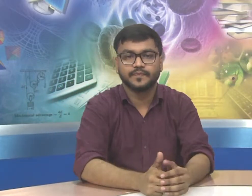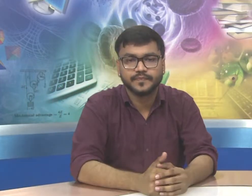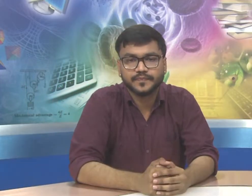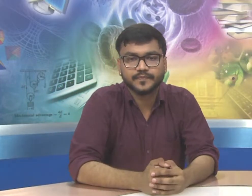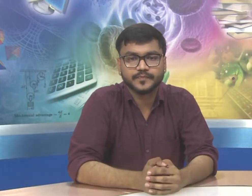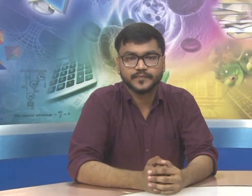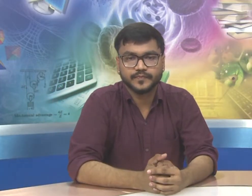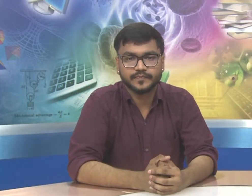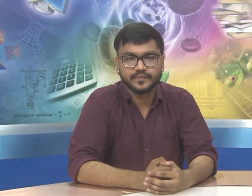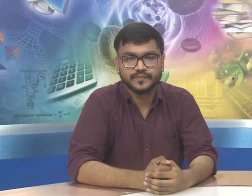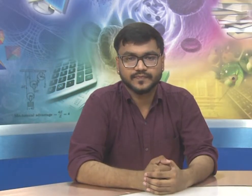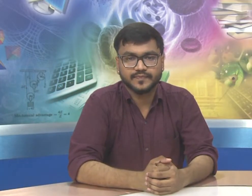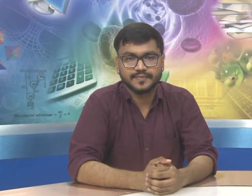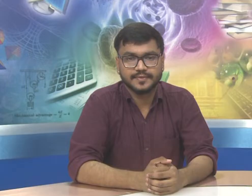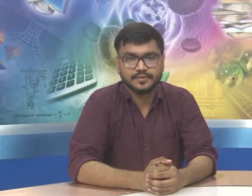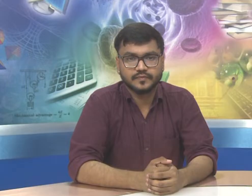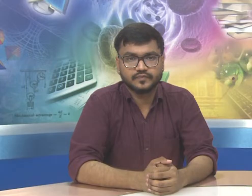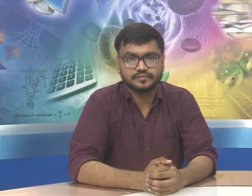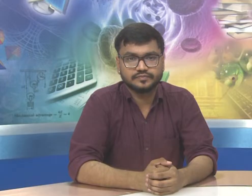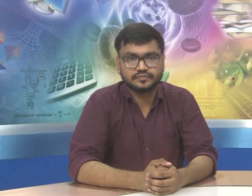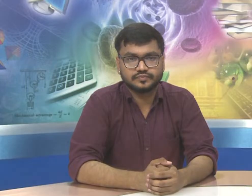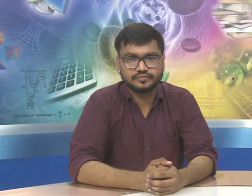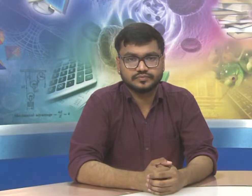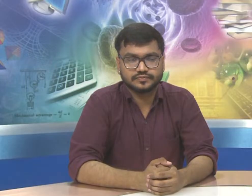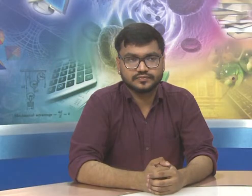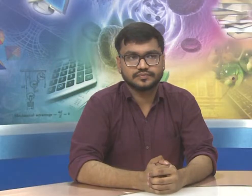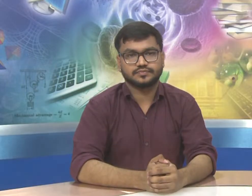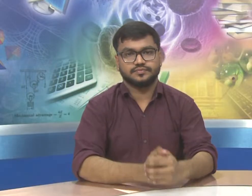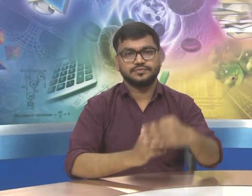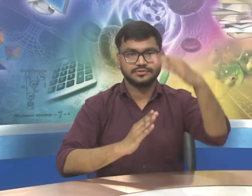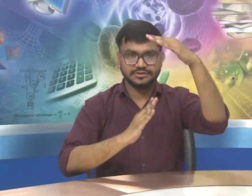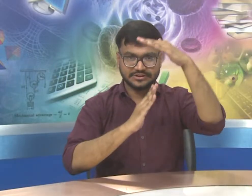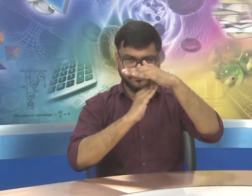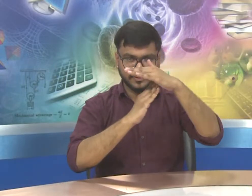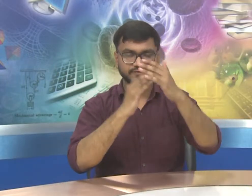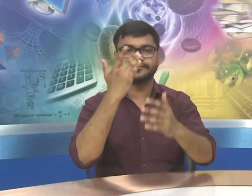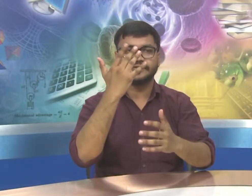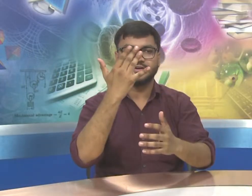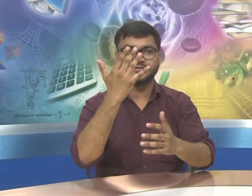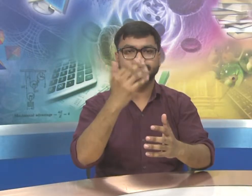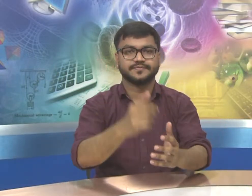a DNA atoms, etc. Let's take a short break.